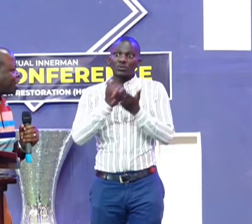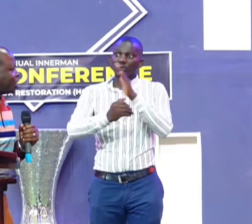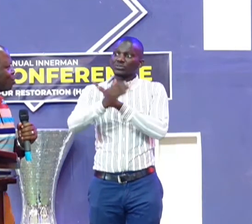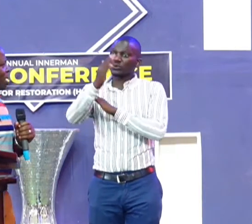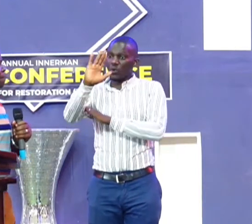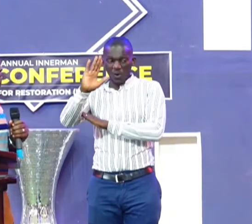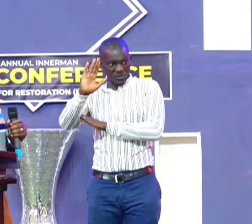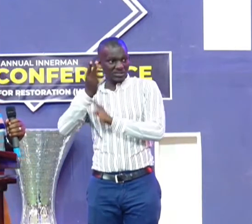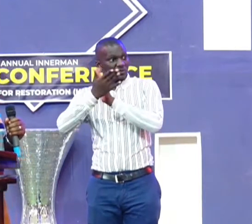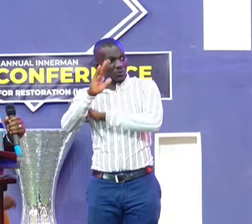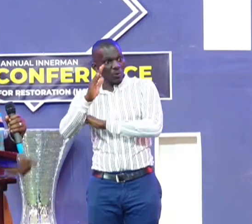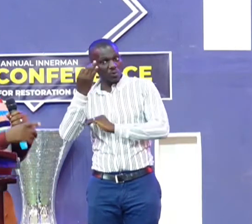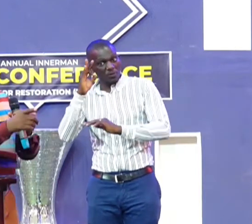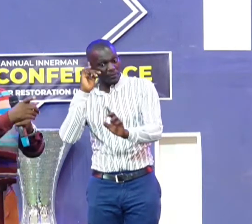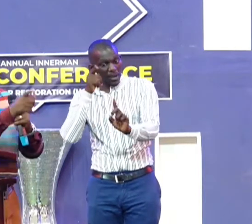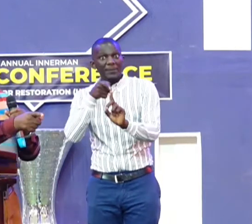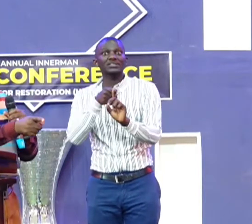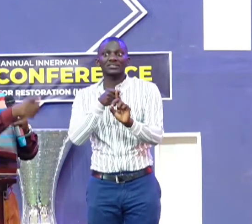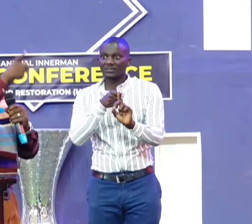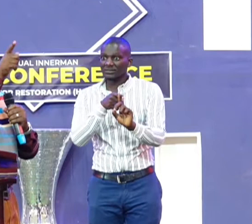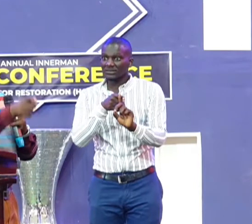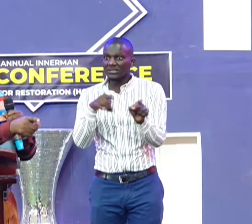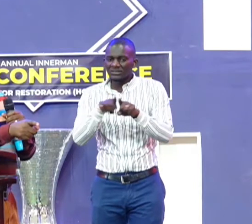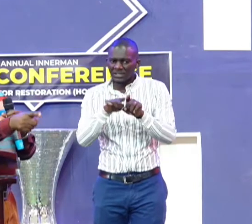Because the Lord is the God of